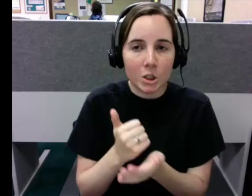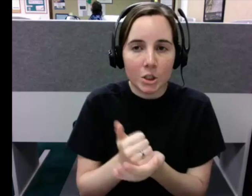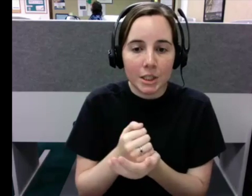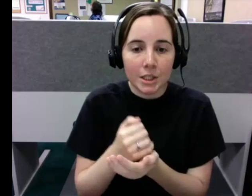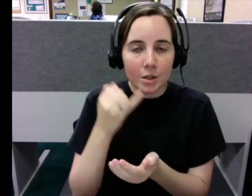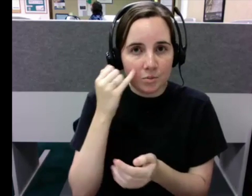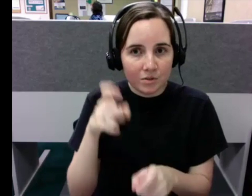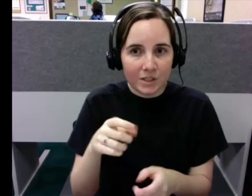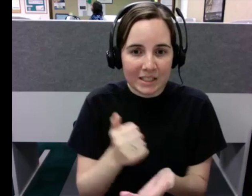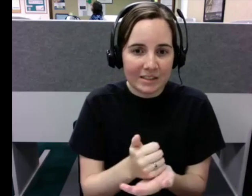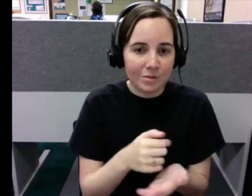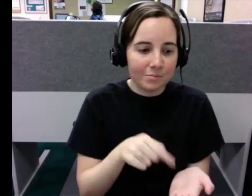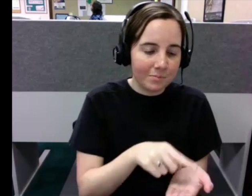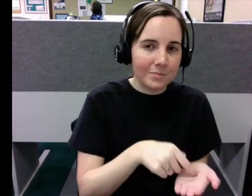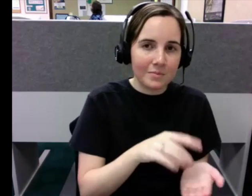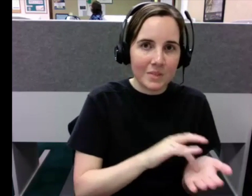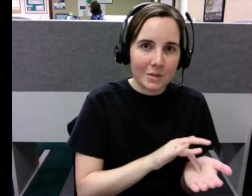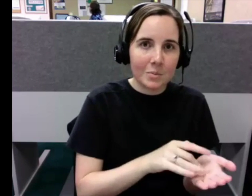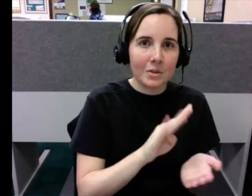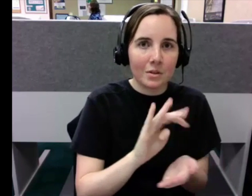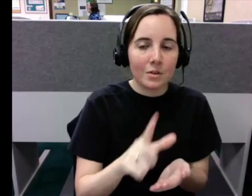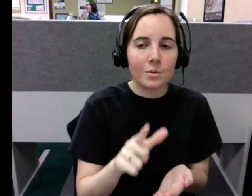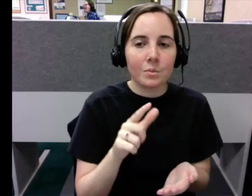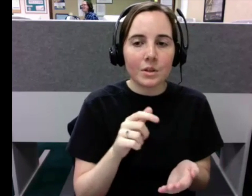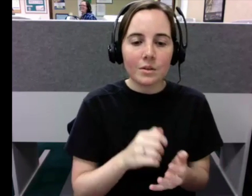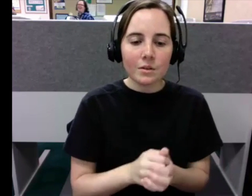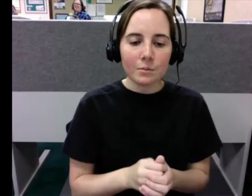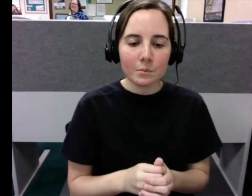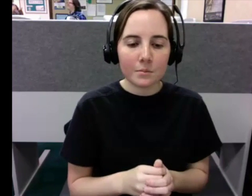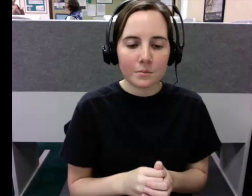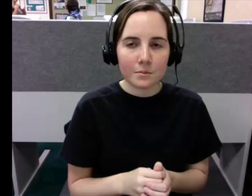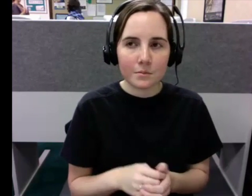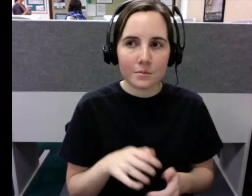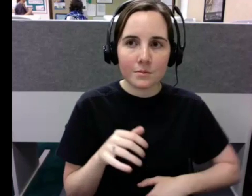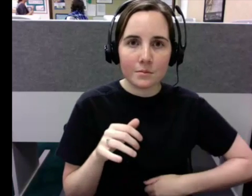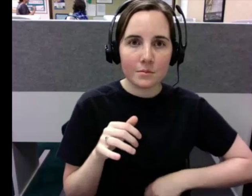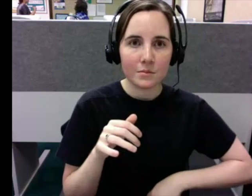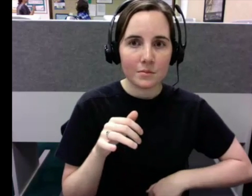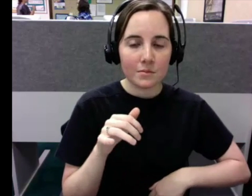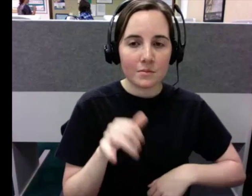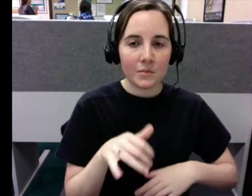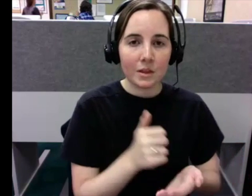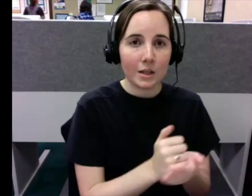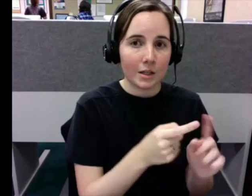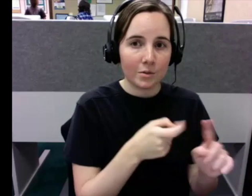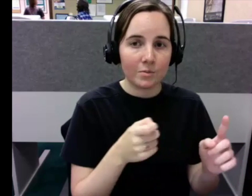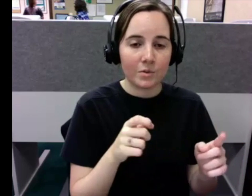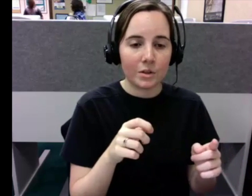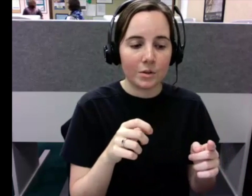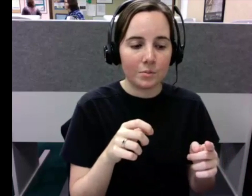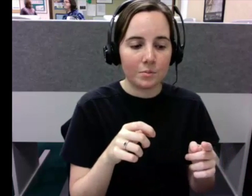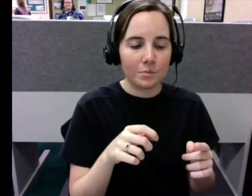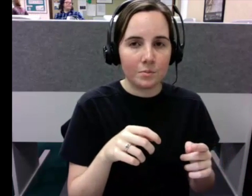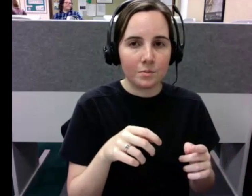prescription copayments related to the Medicare Prescription Drug Program Part D. You may qualify for